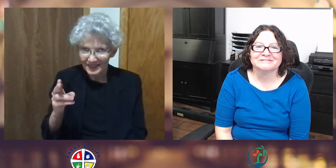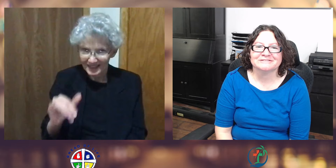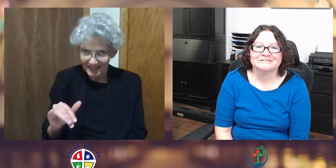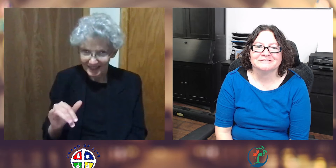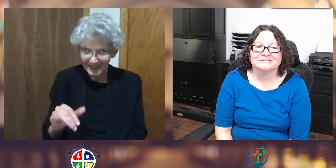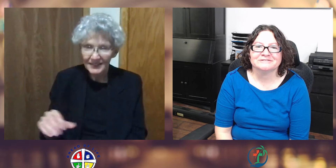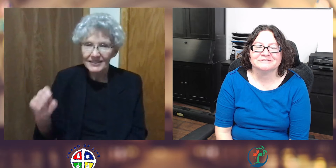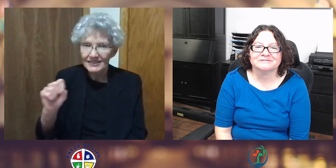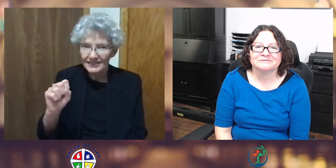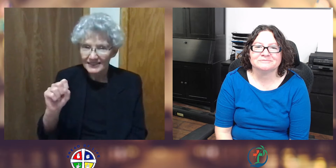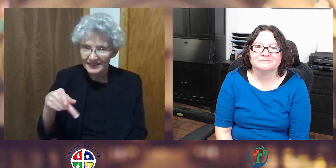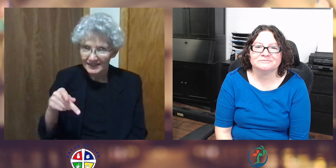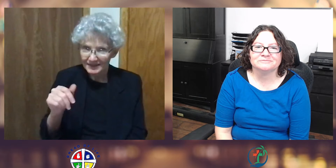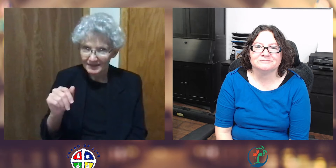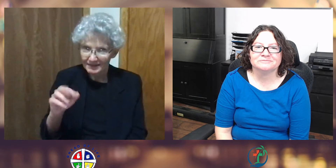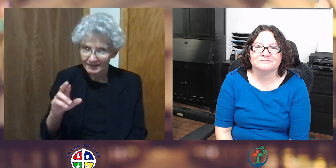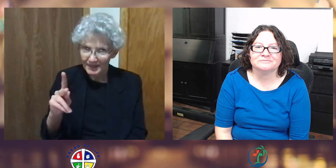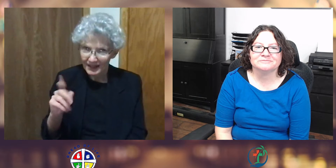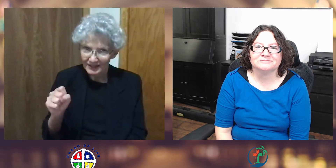Nice.